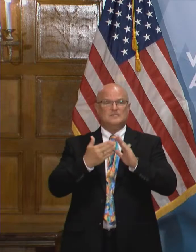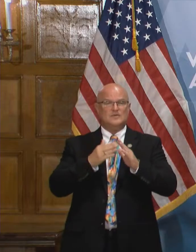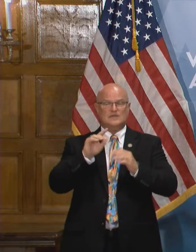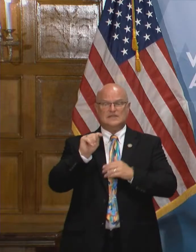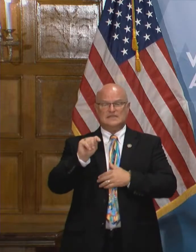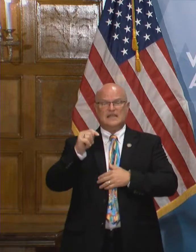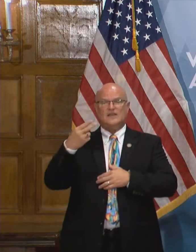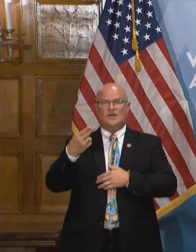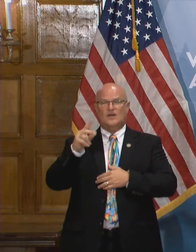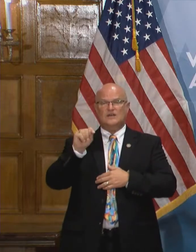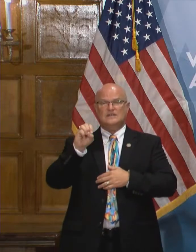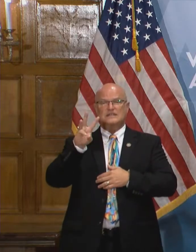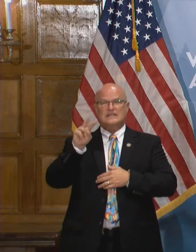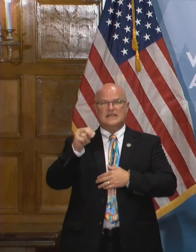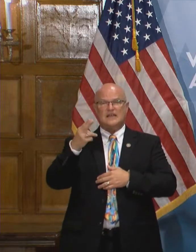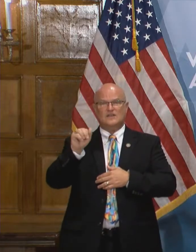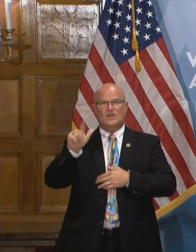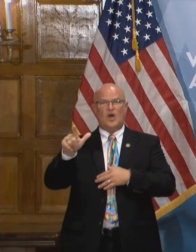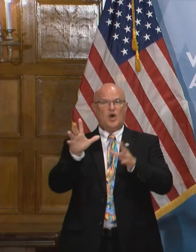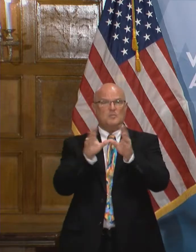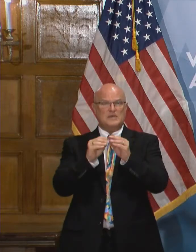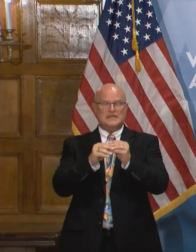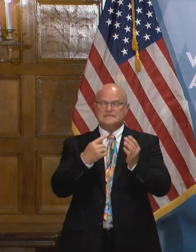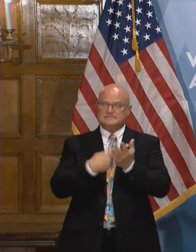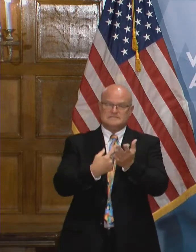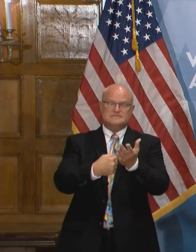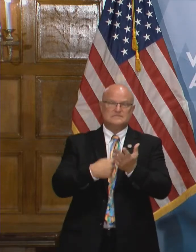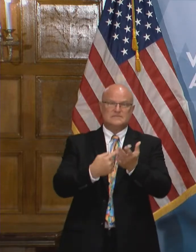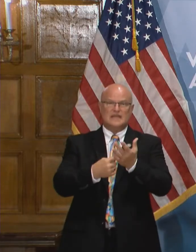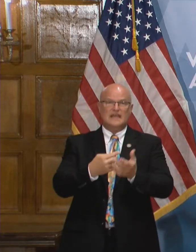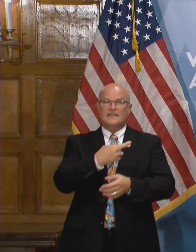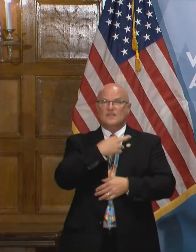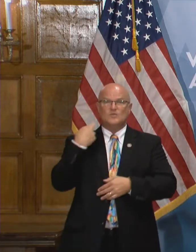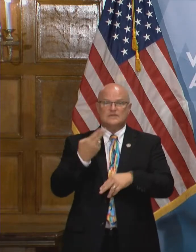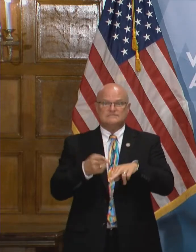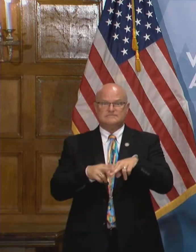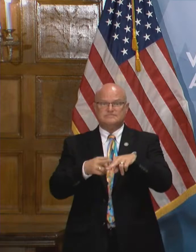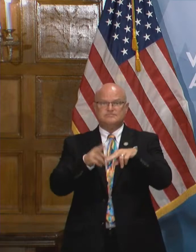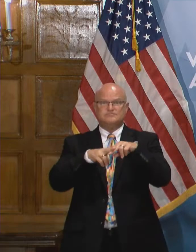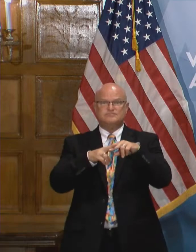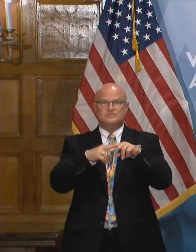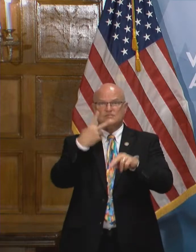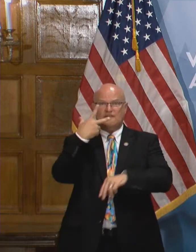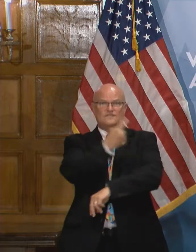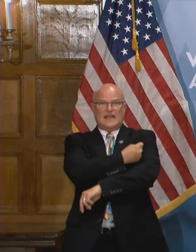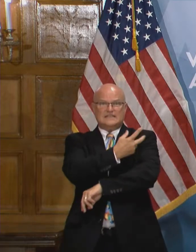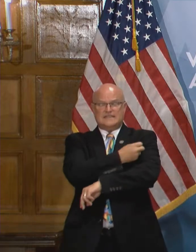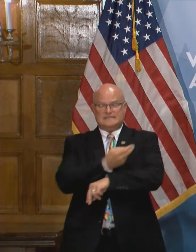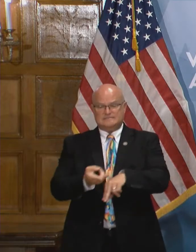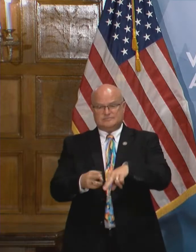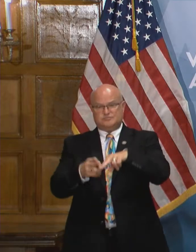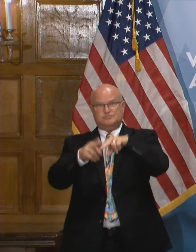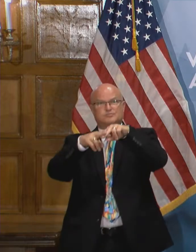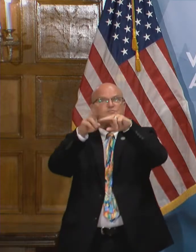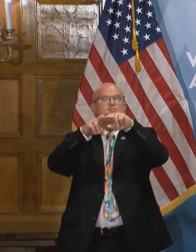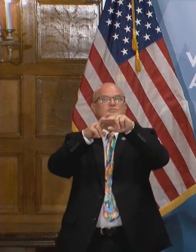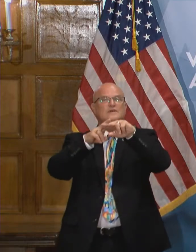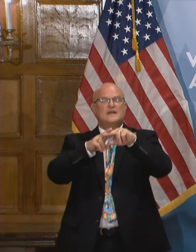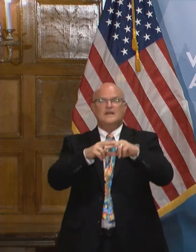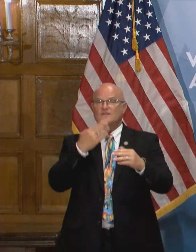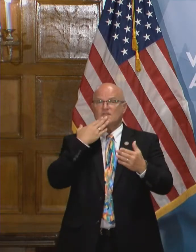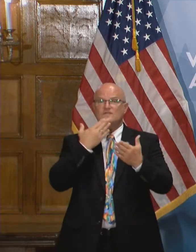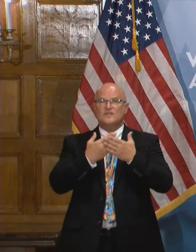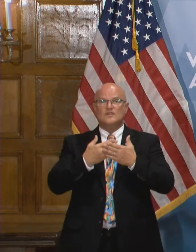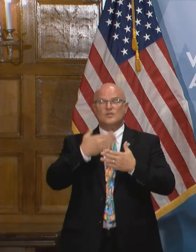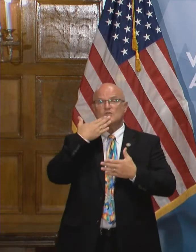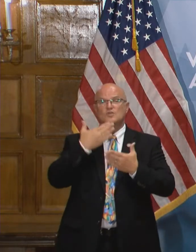town hall meetings and conversations, and then the risk increased as well. So you saw the vaccinations go up dramatically. We had some very,